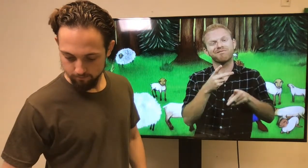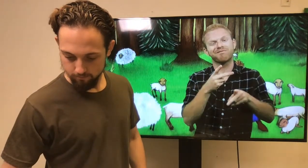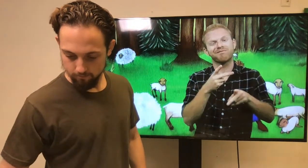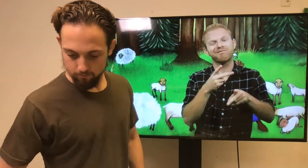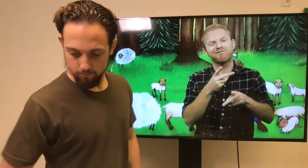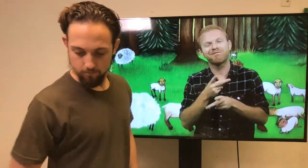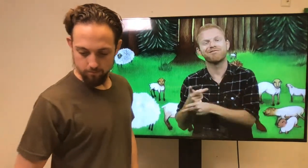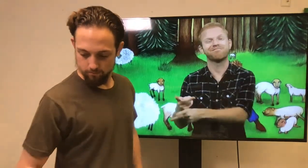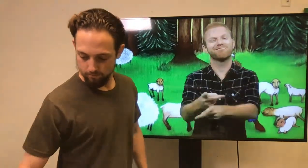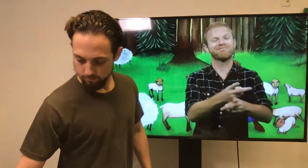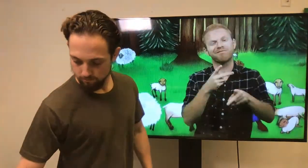that circular motion.